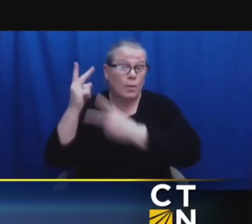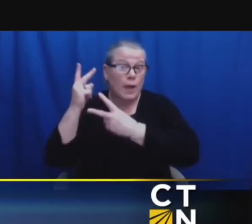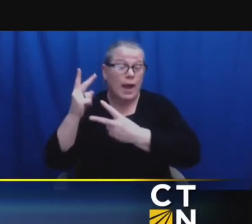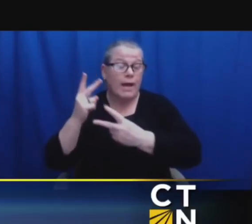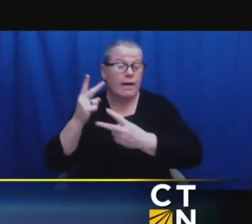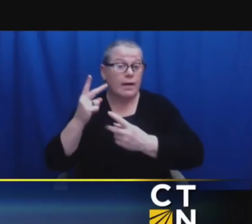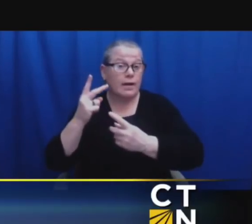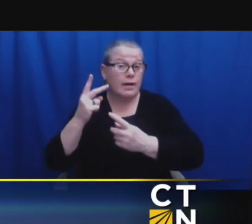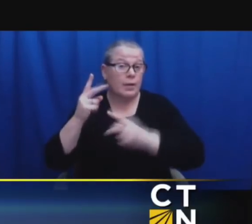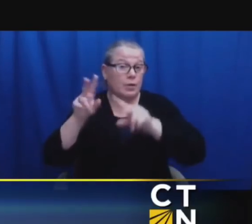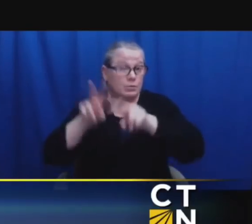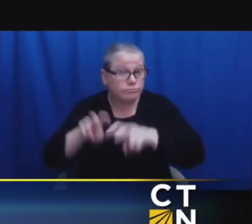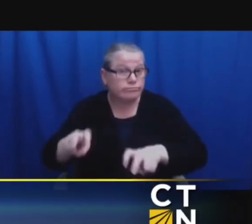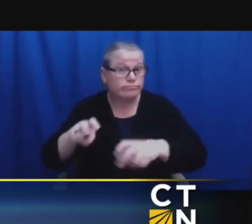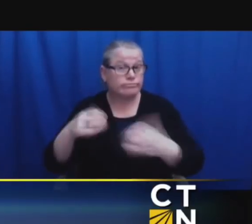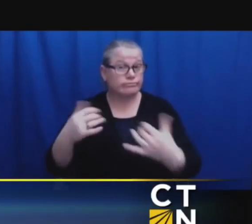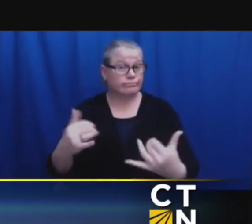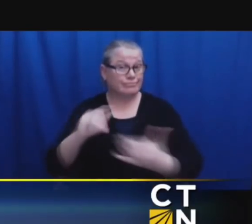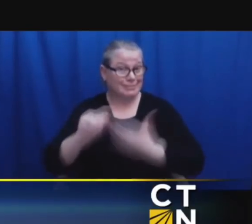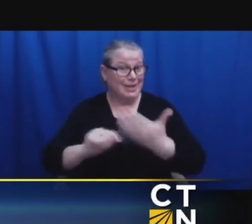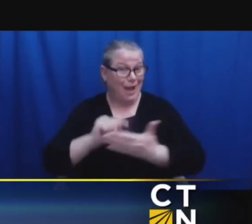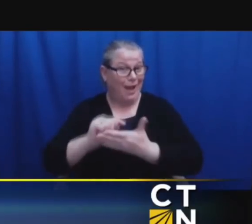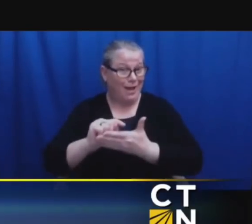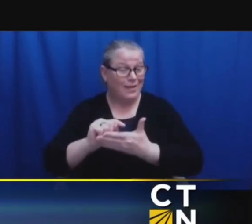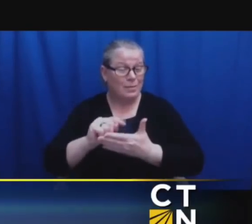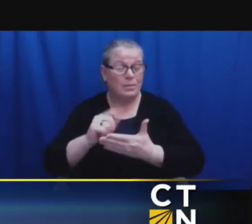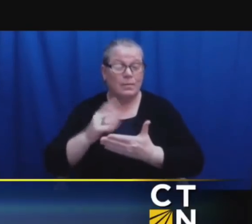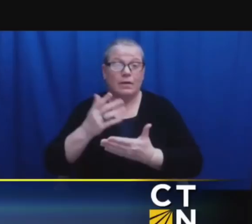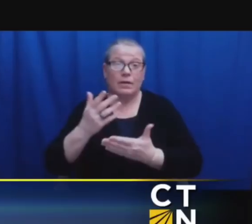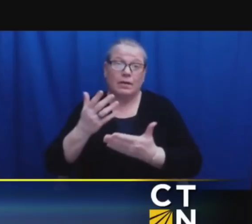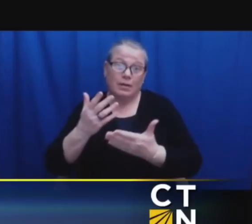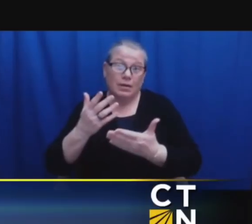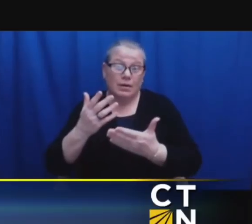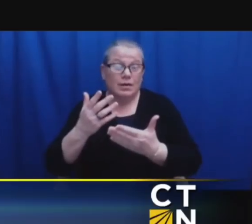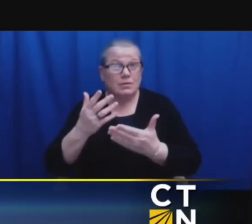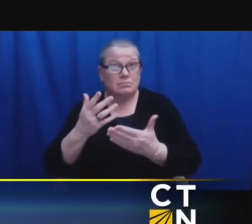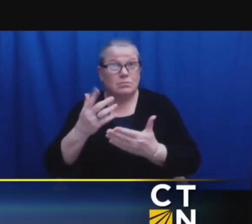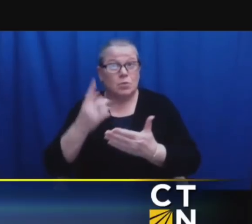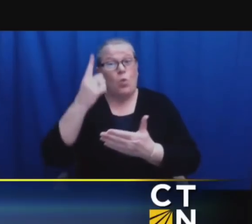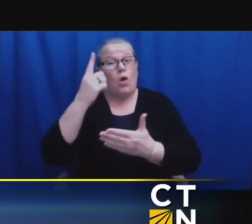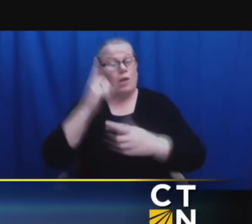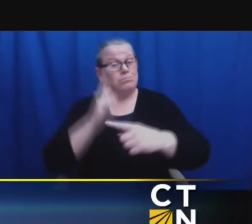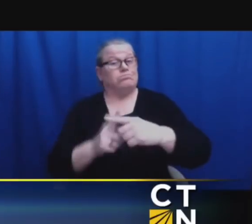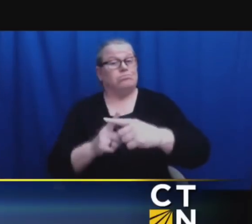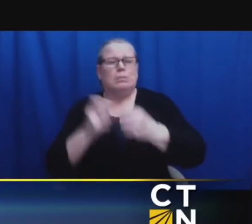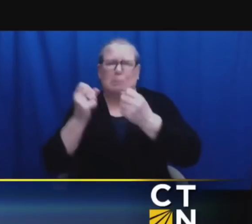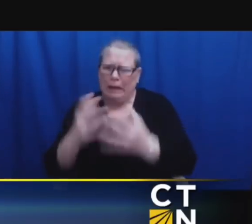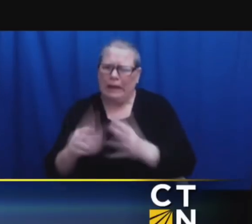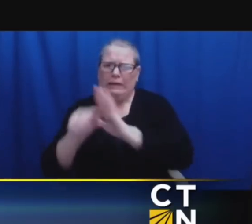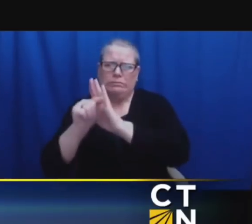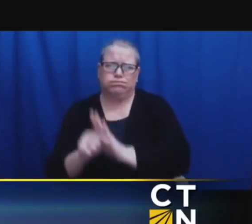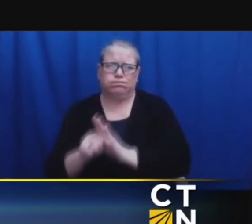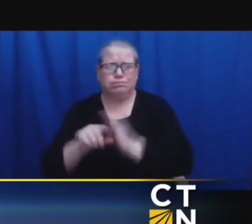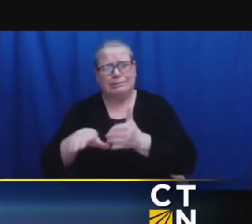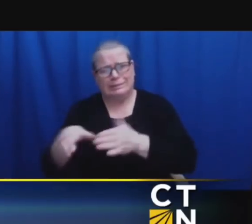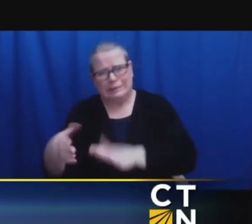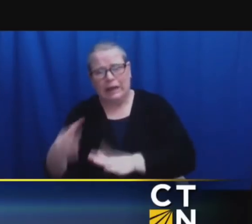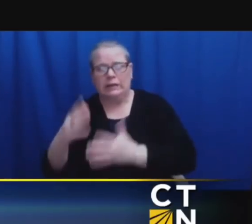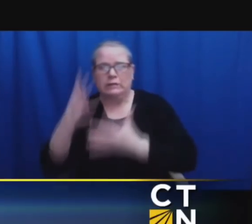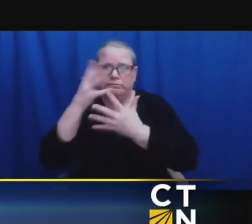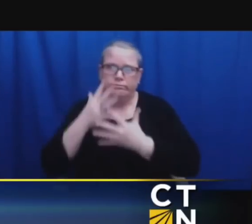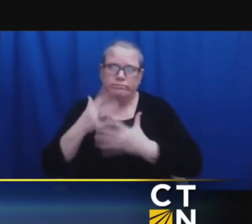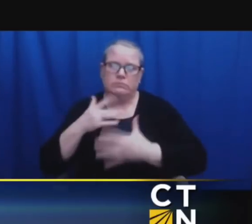silver linings is the incredible success of being able to